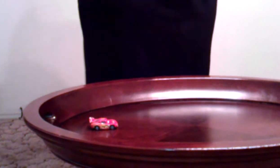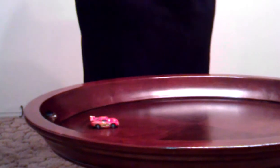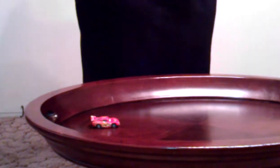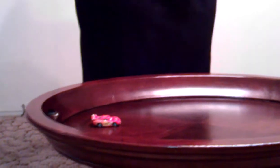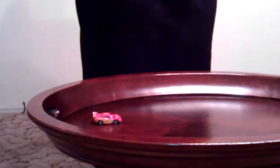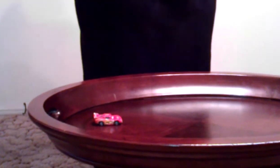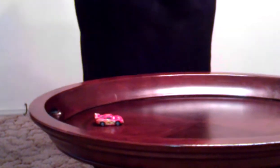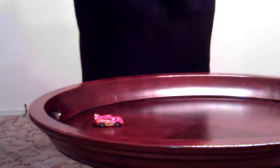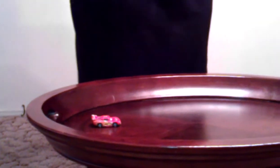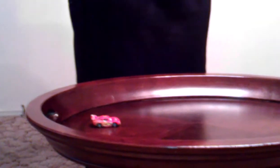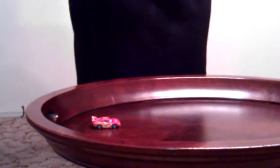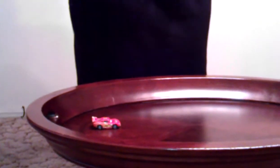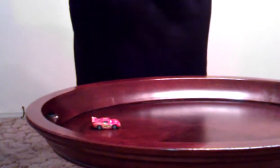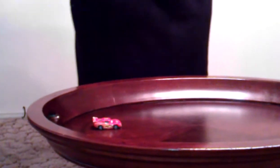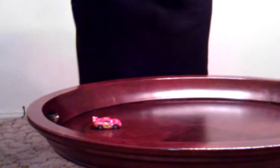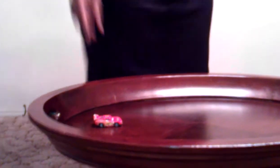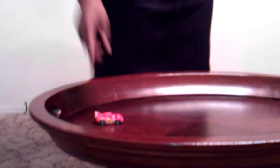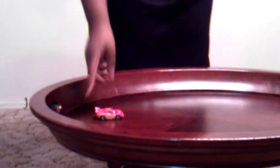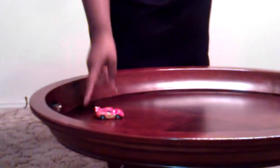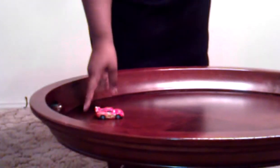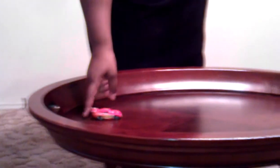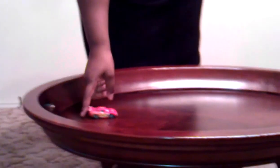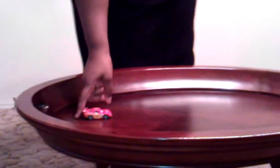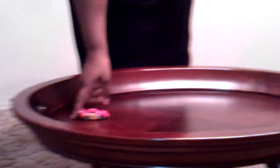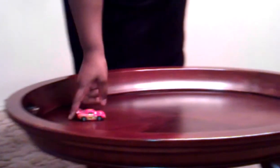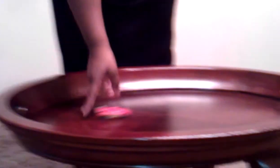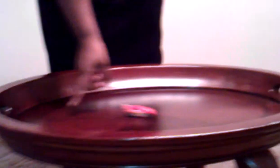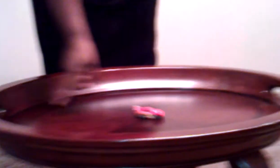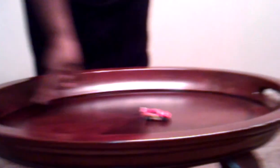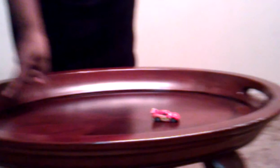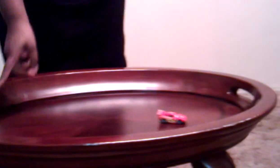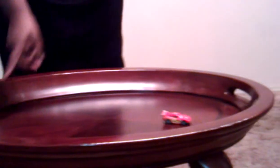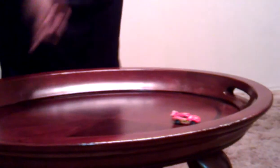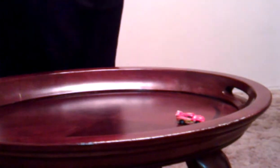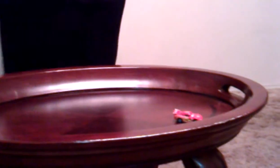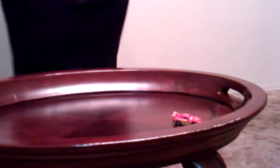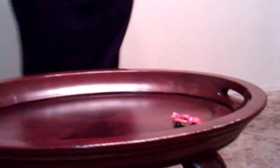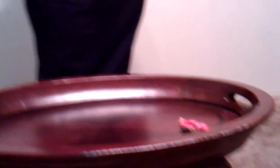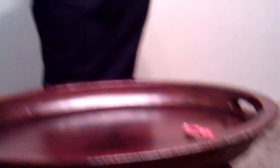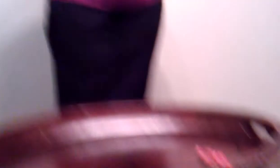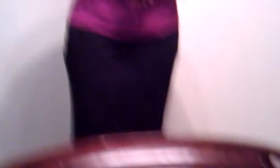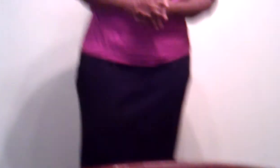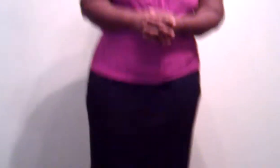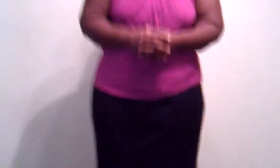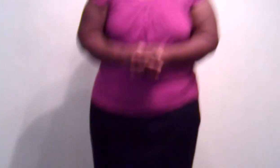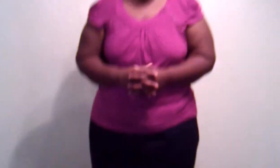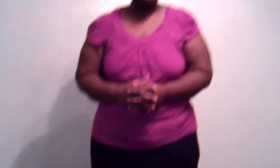stored energy. So say for instance I was to take the car and move it across the table. What type of energy is that, Anthony?